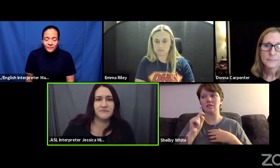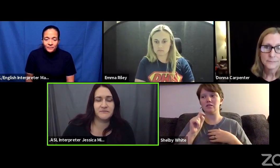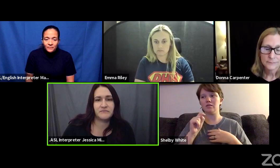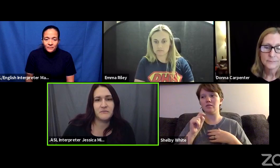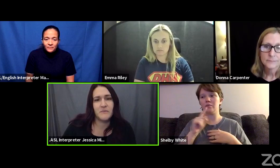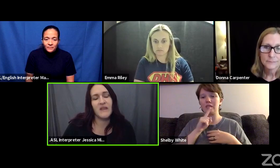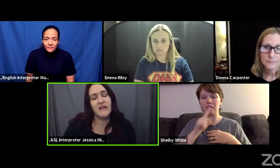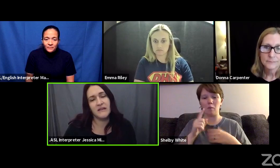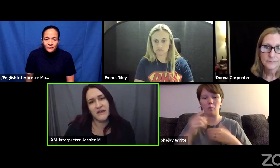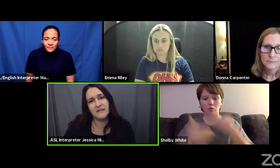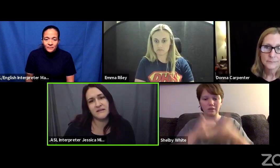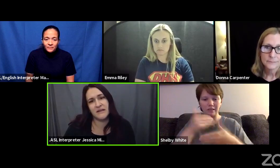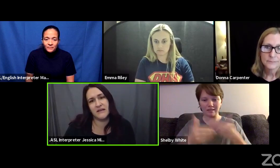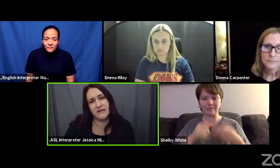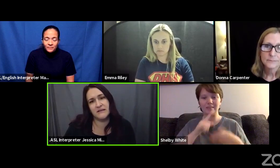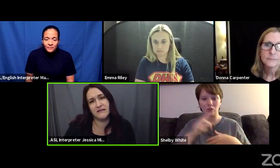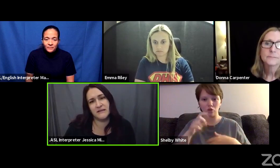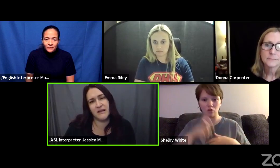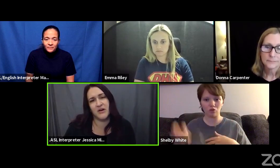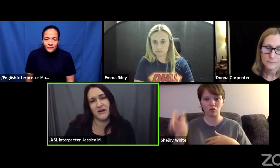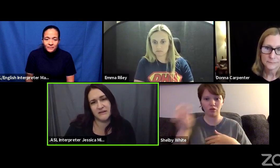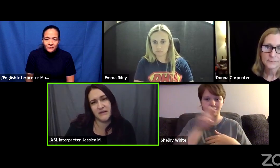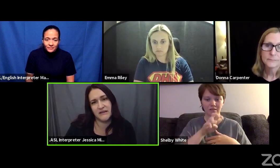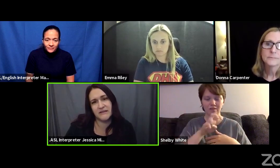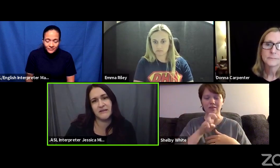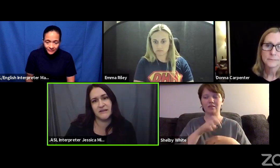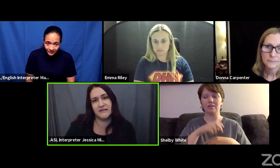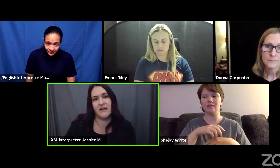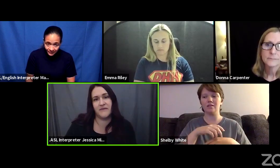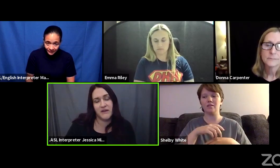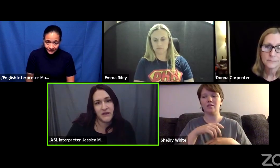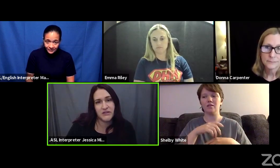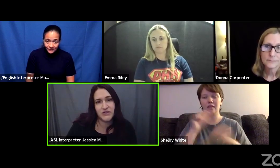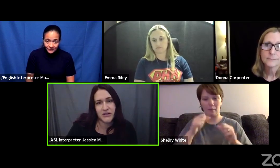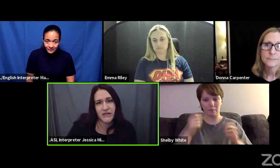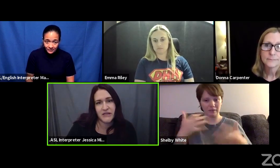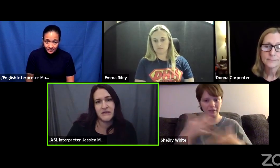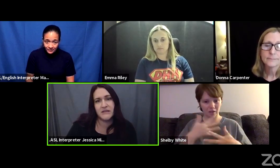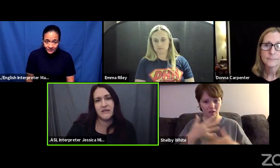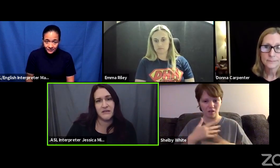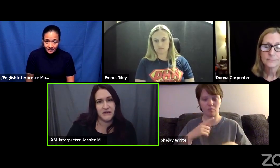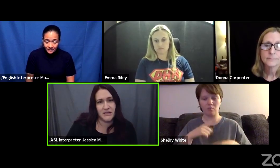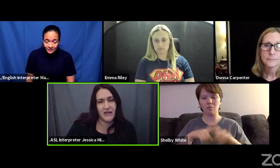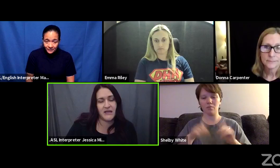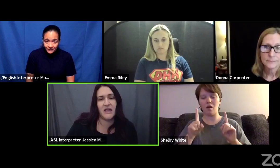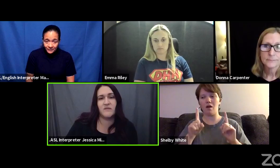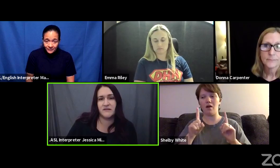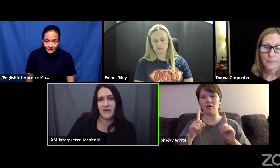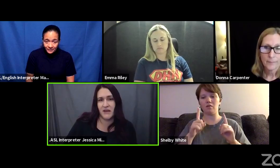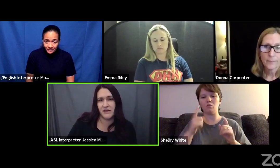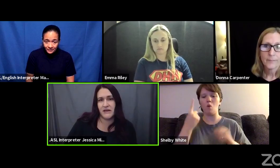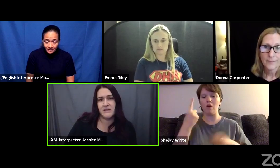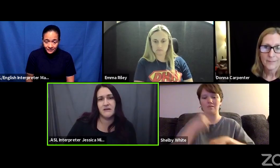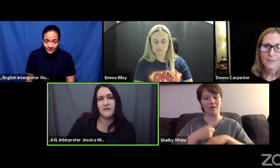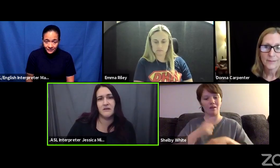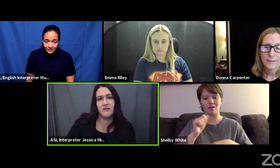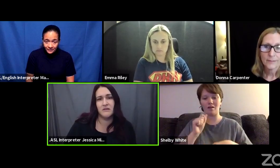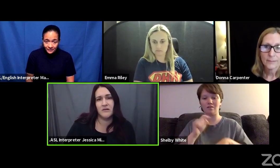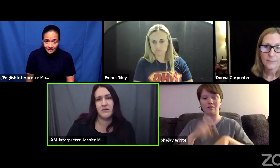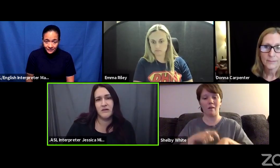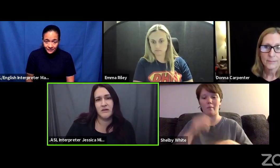that, yes, it is a process. It's definitely a journey. It can be